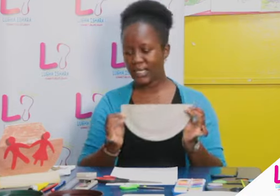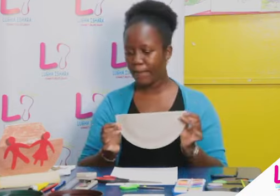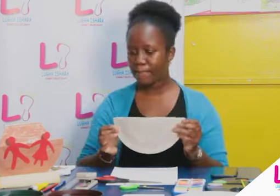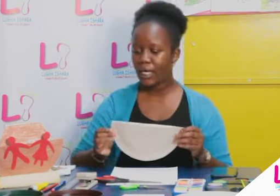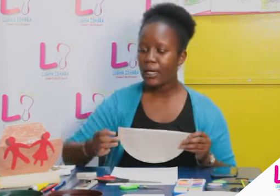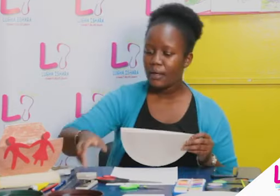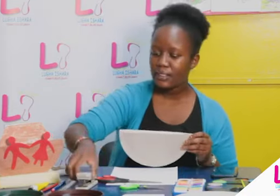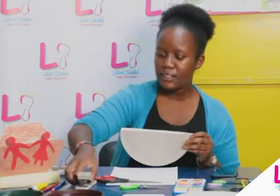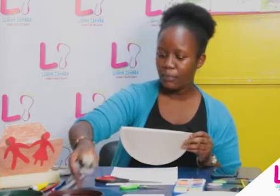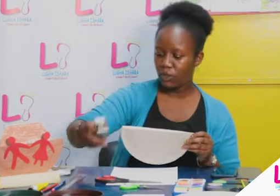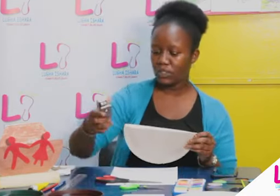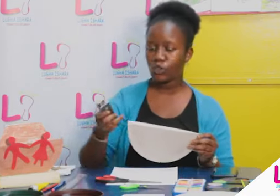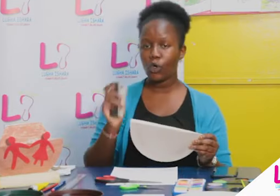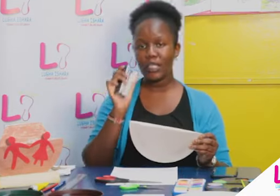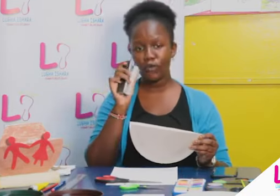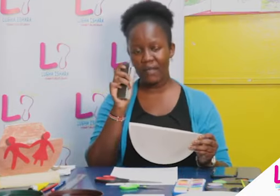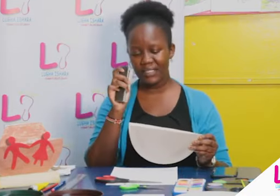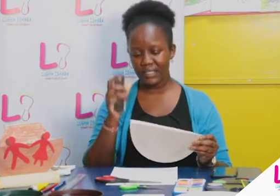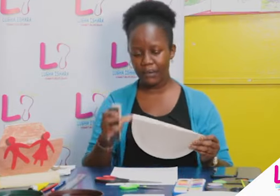some staples. So if you have a stapler,